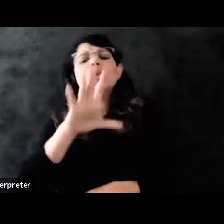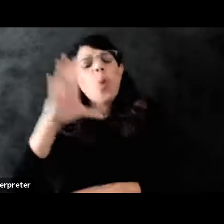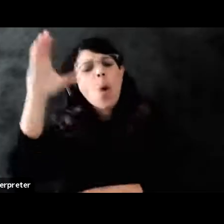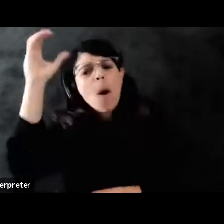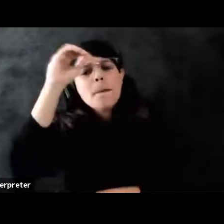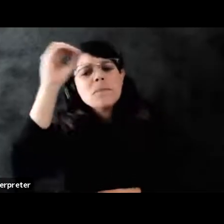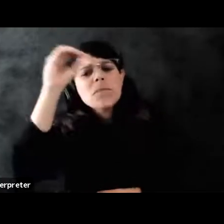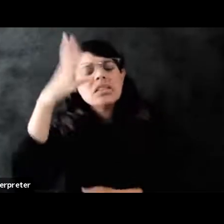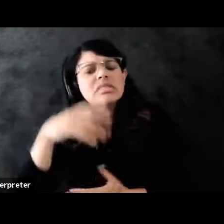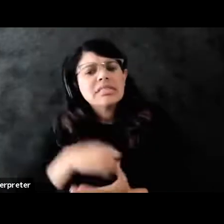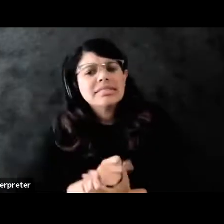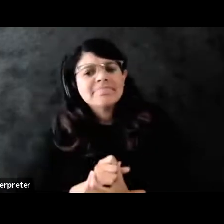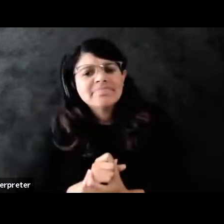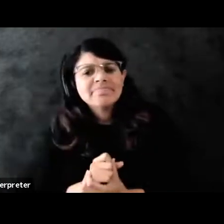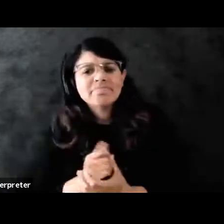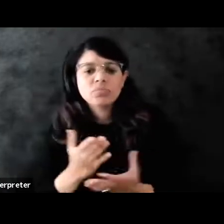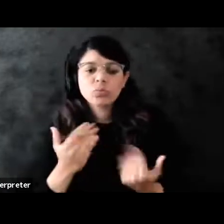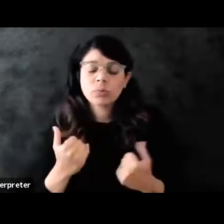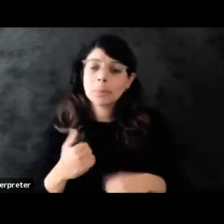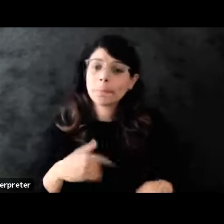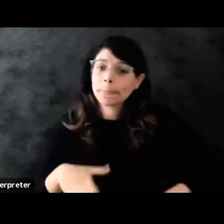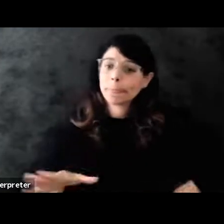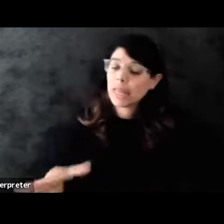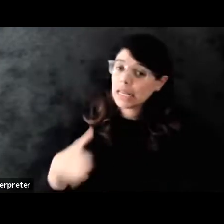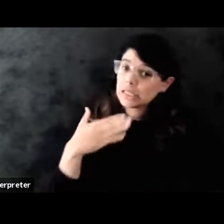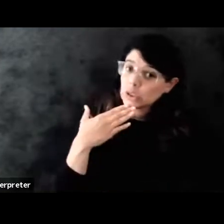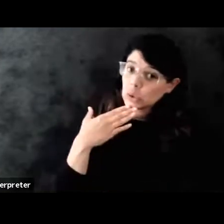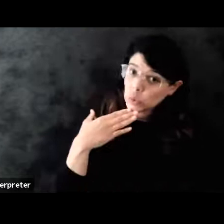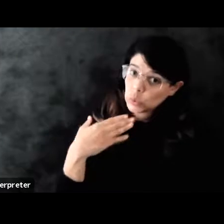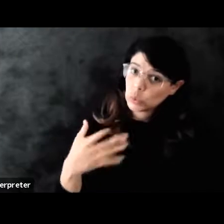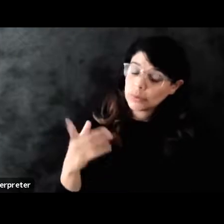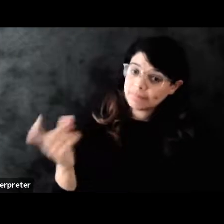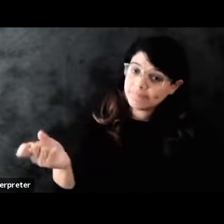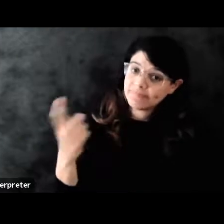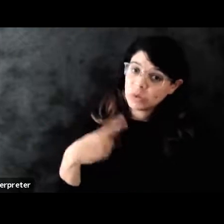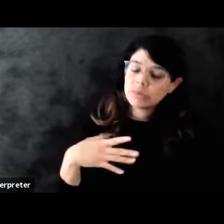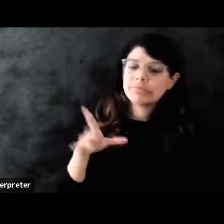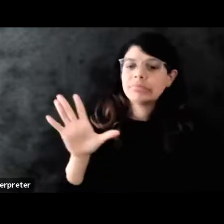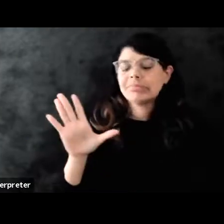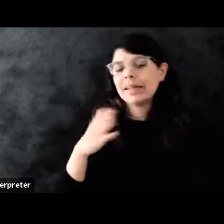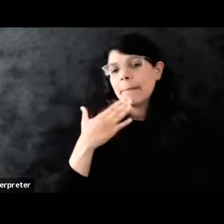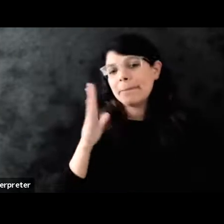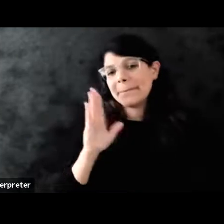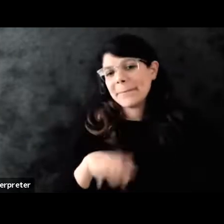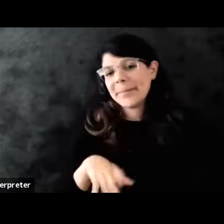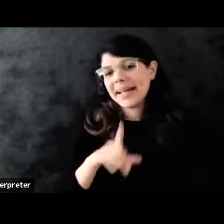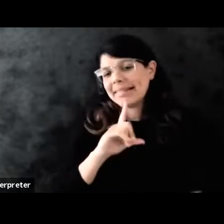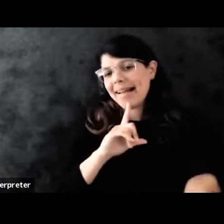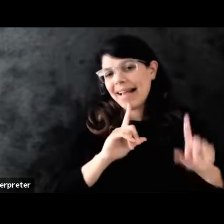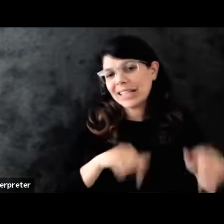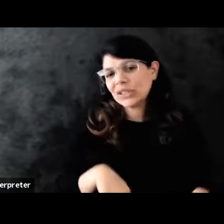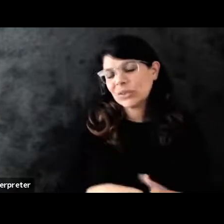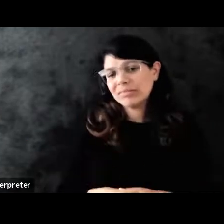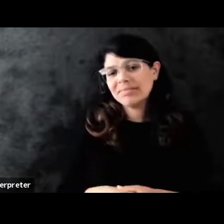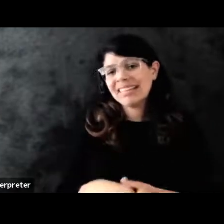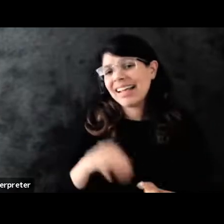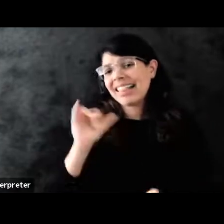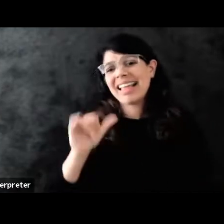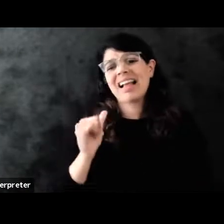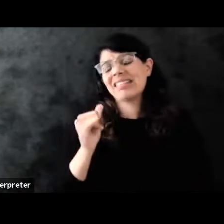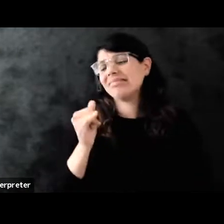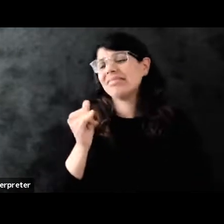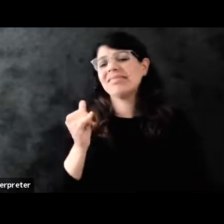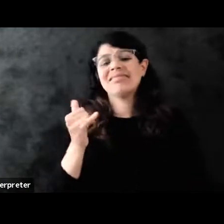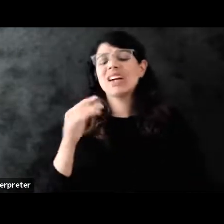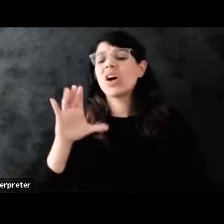question. And unfortunately, a bad answer I got to give. Not a bad answer, but the reality is that, yeah, it still continues. It's